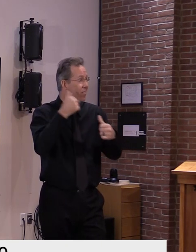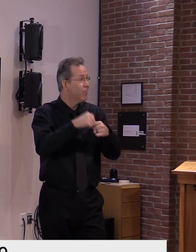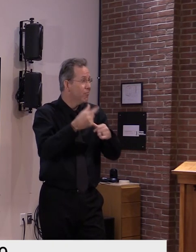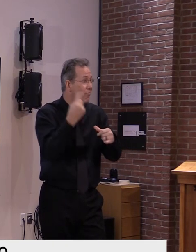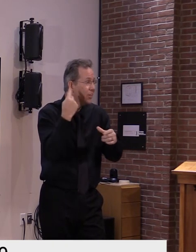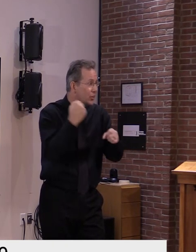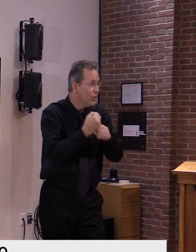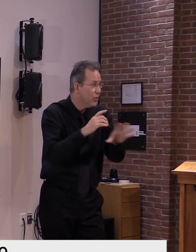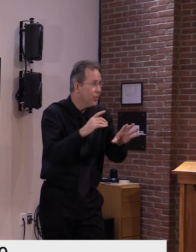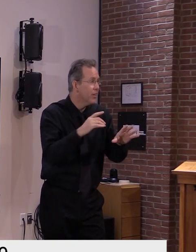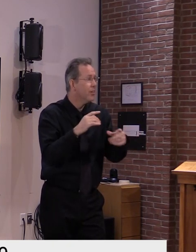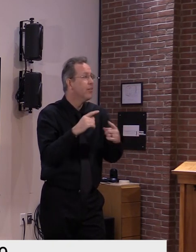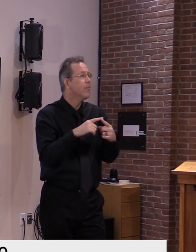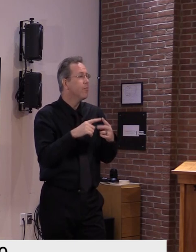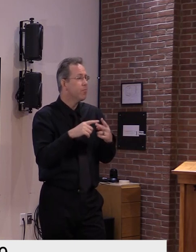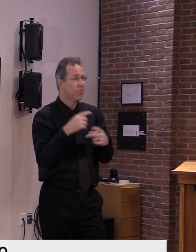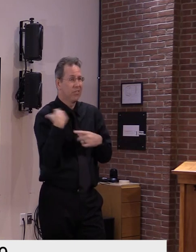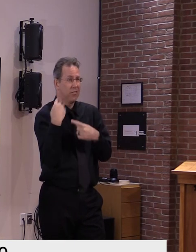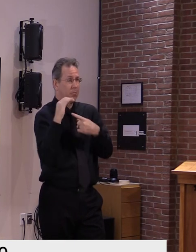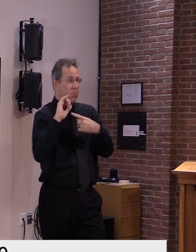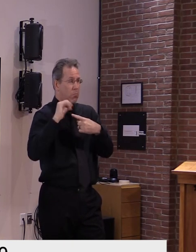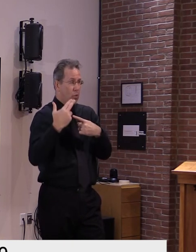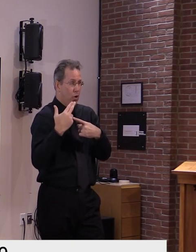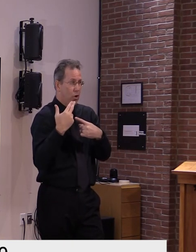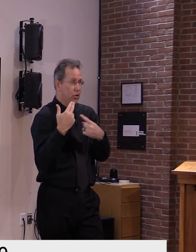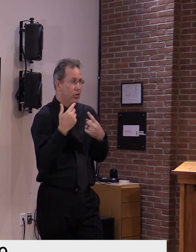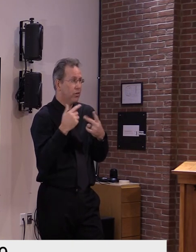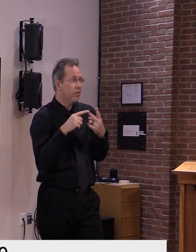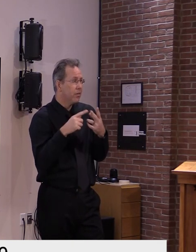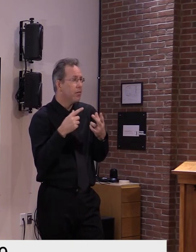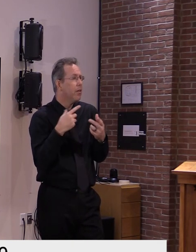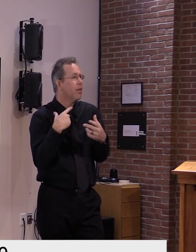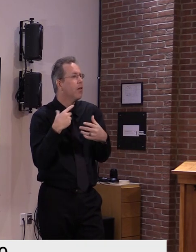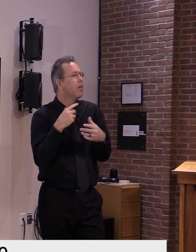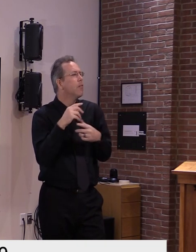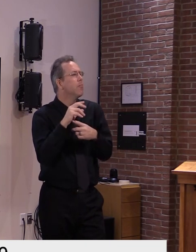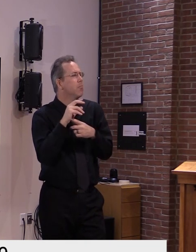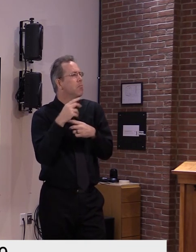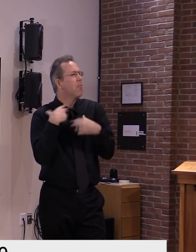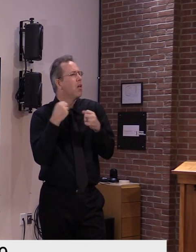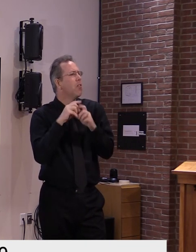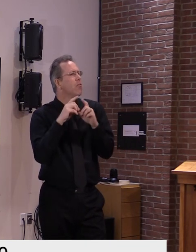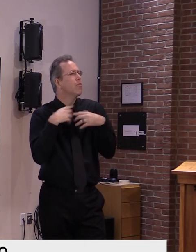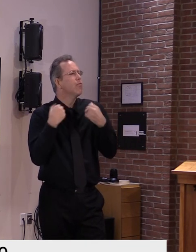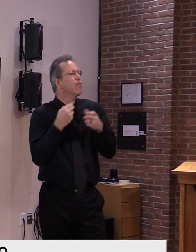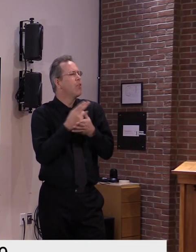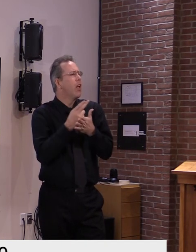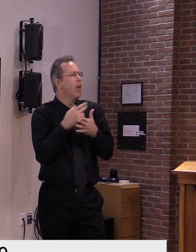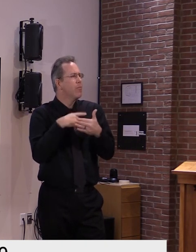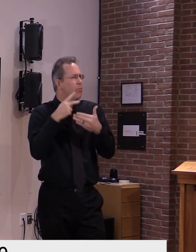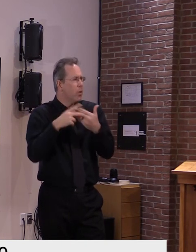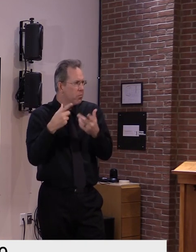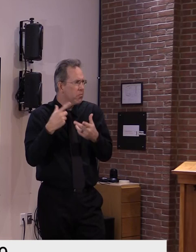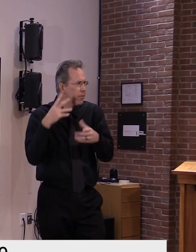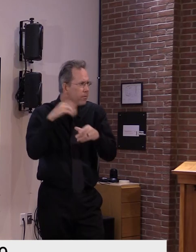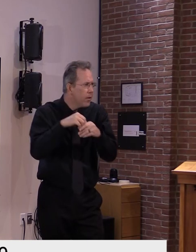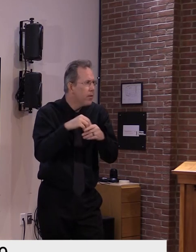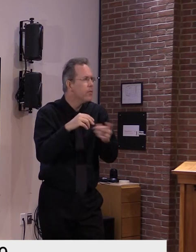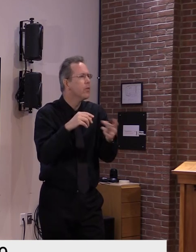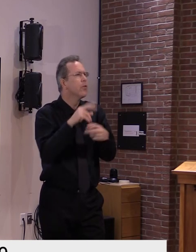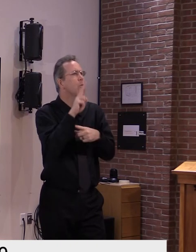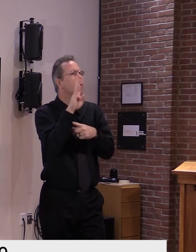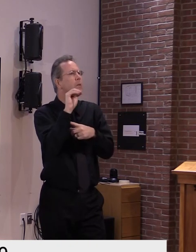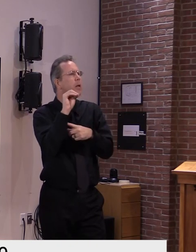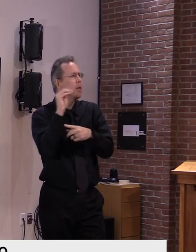situation. We were fortunate. The UVM Medical Center came to our aid in a short period of time, stepped up to